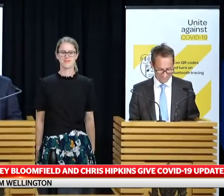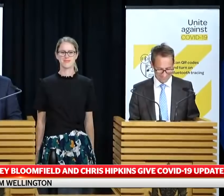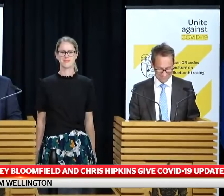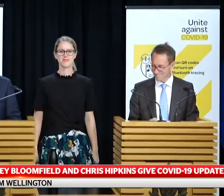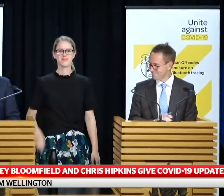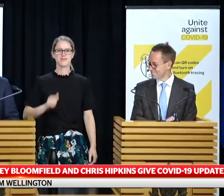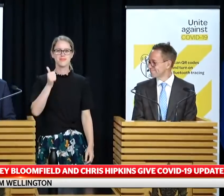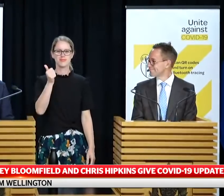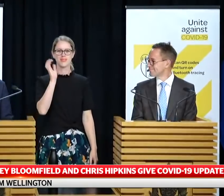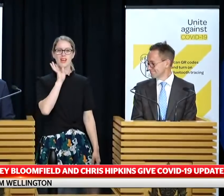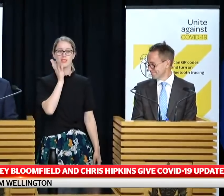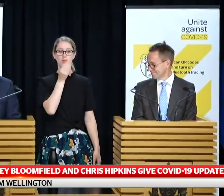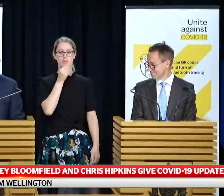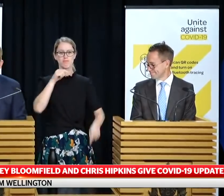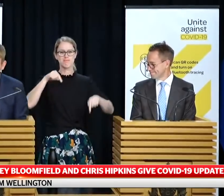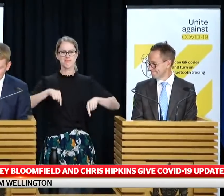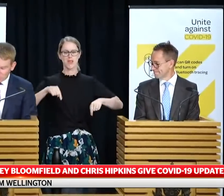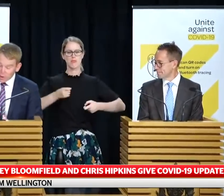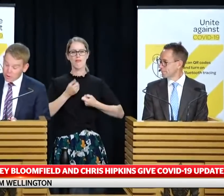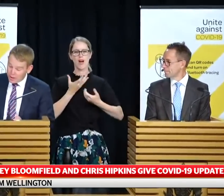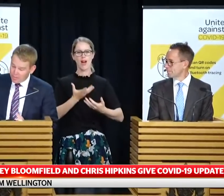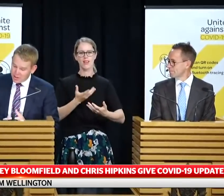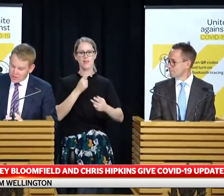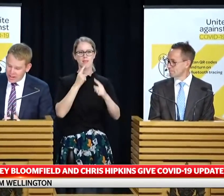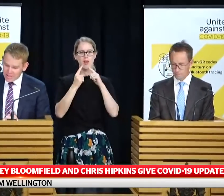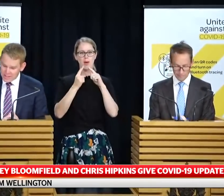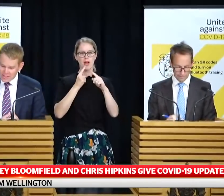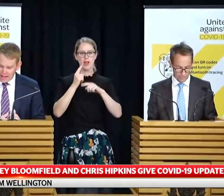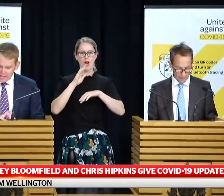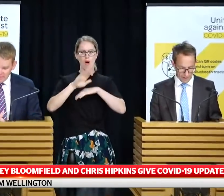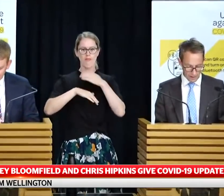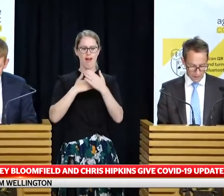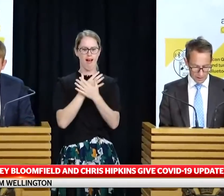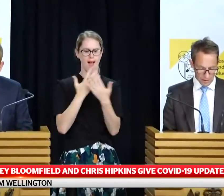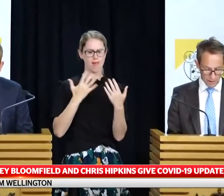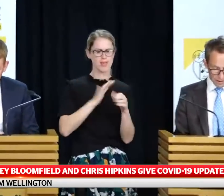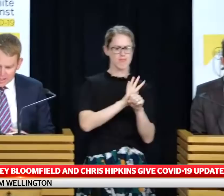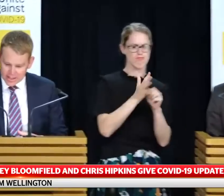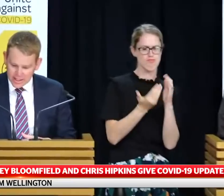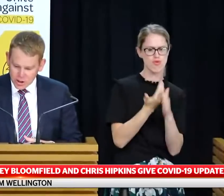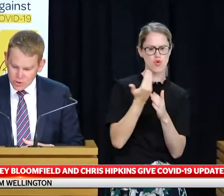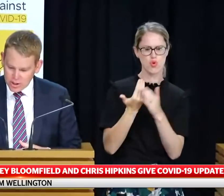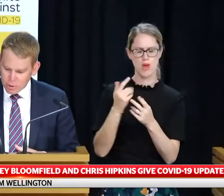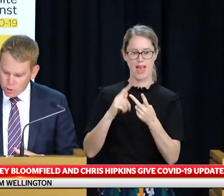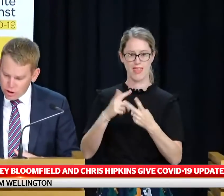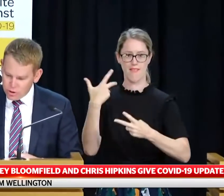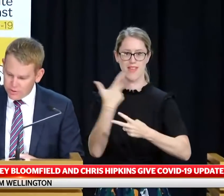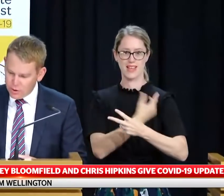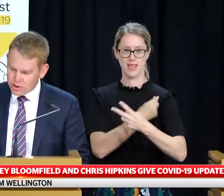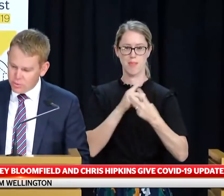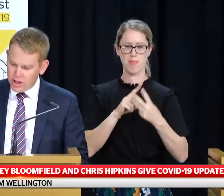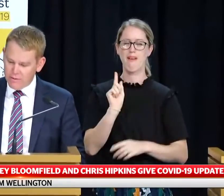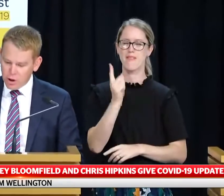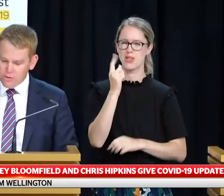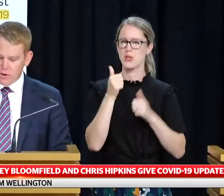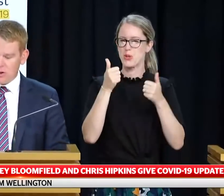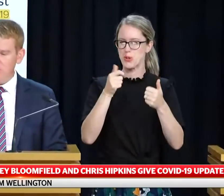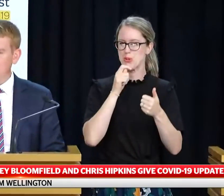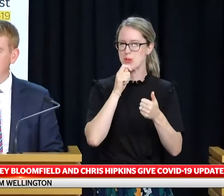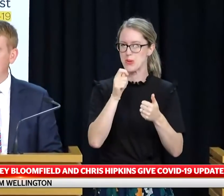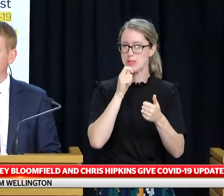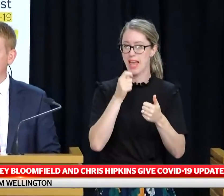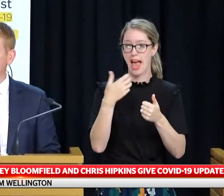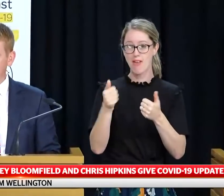Good afternoon, everybody. Today I'll give you an update. We'll give you an update on the cases and the vaccines. Getting to some good news first. We have no